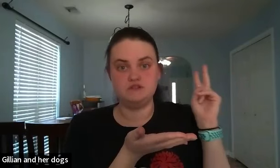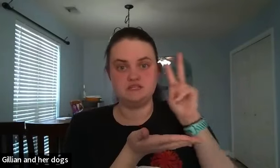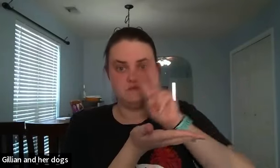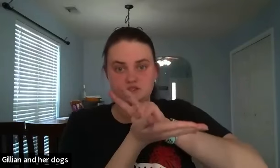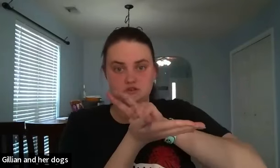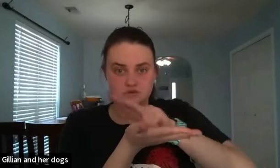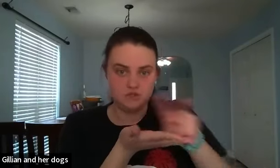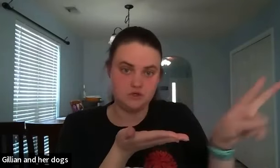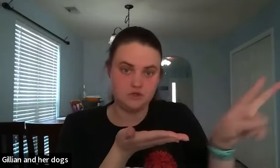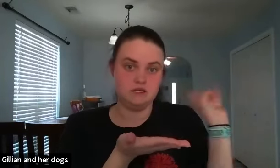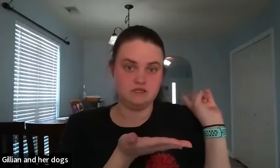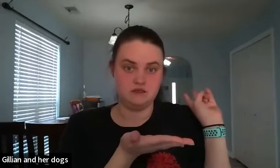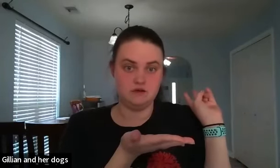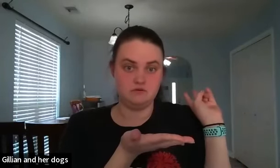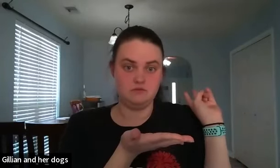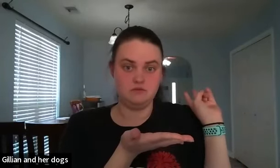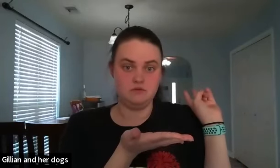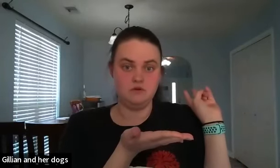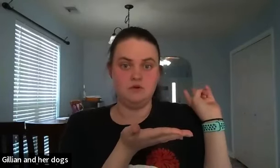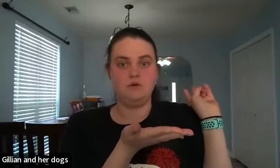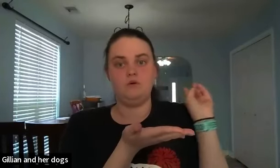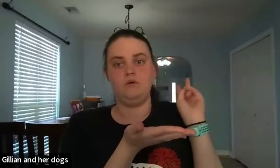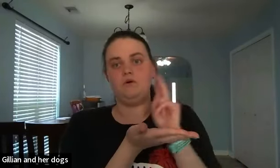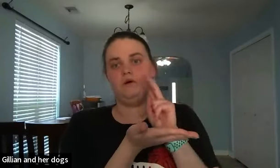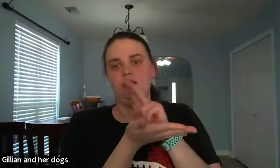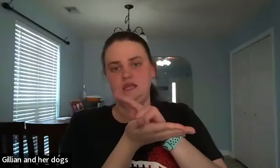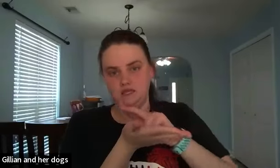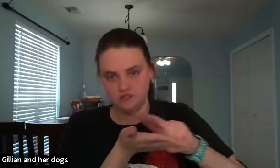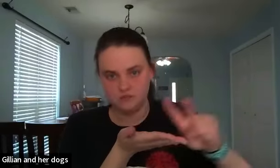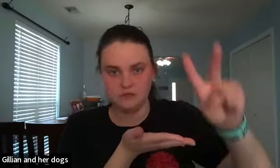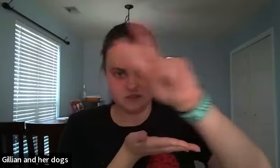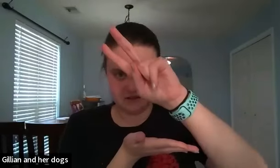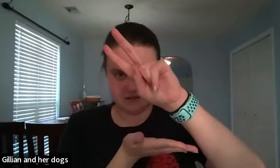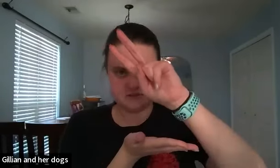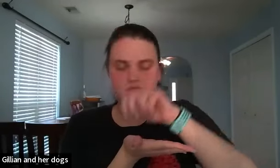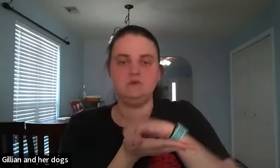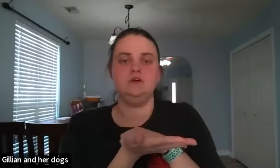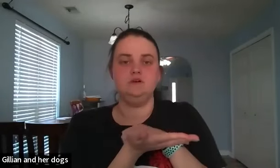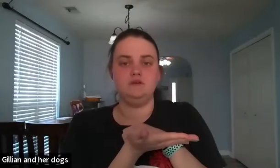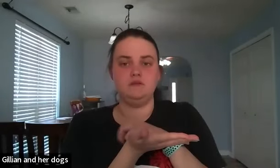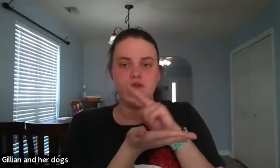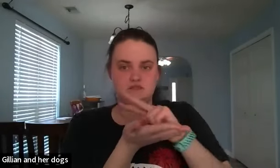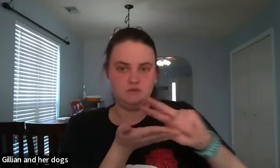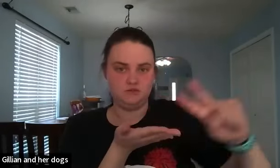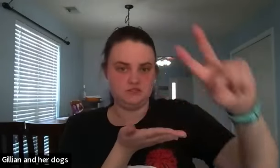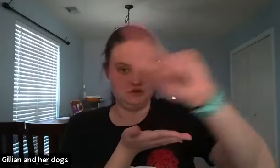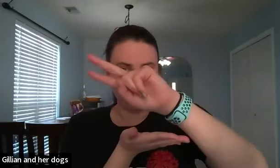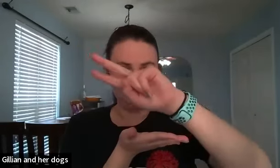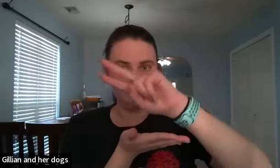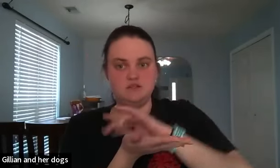the same thing. So 2 weeks ago or in 2 weeks, that sort of motion. So you can use that too.